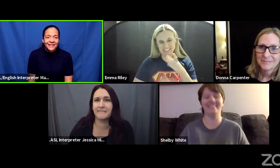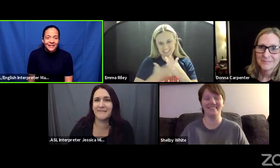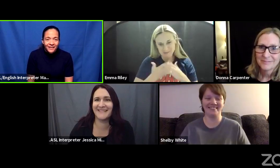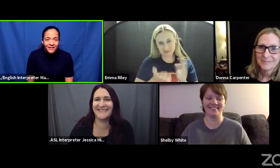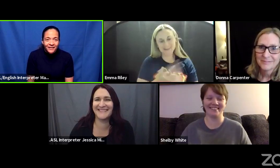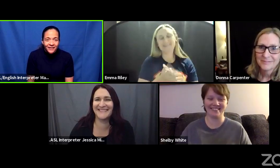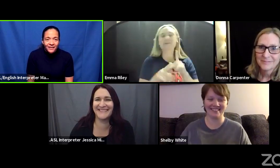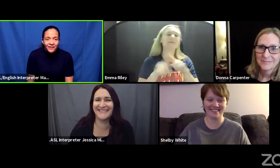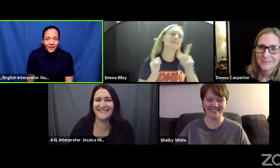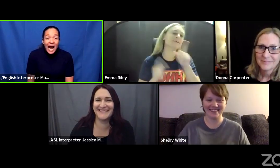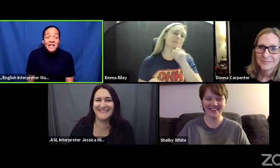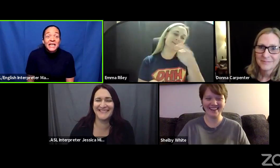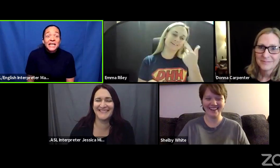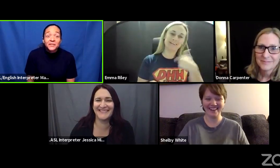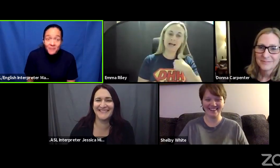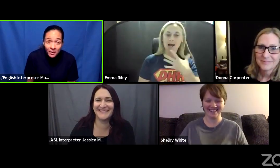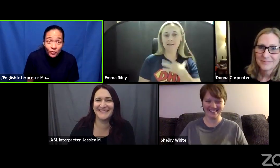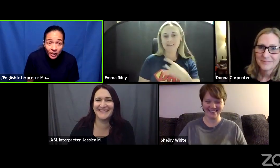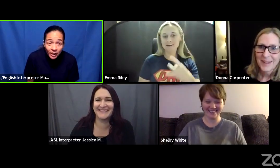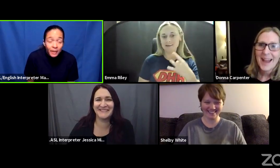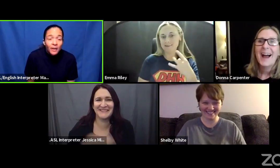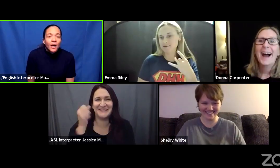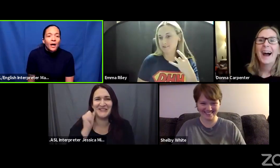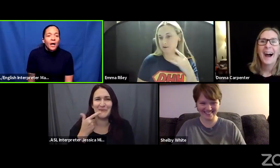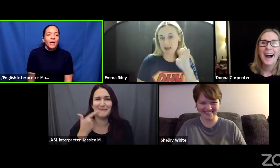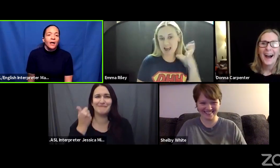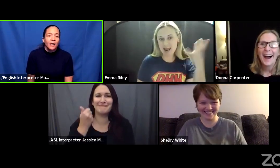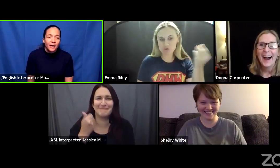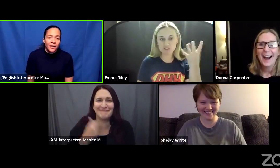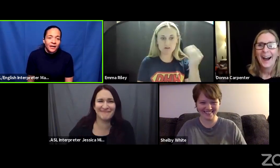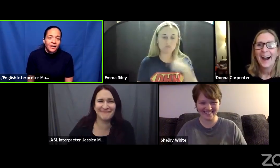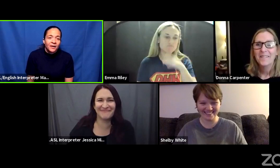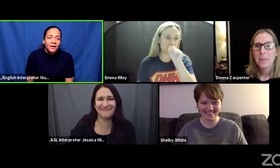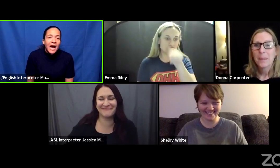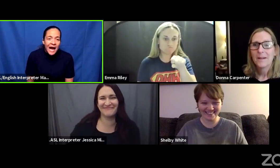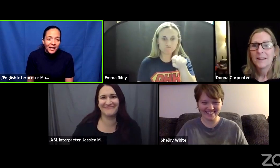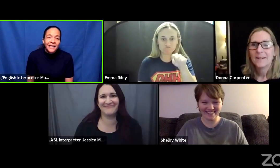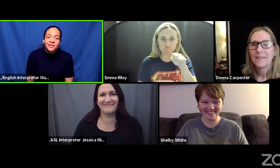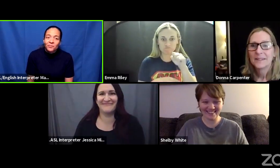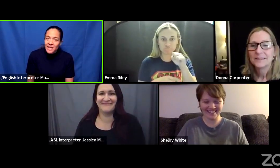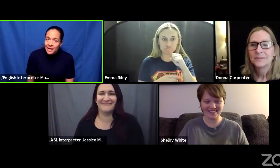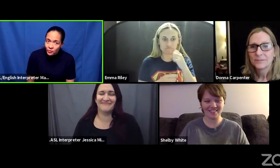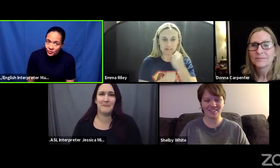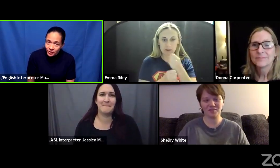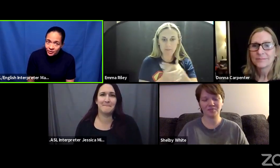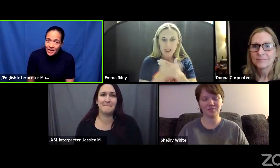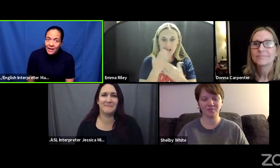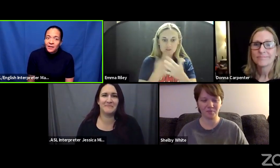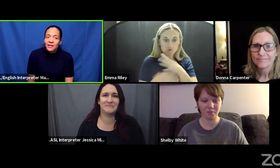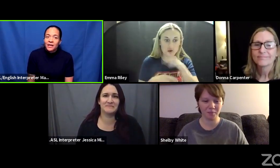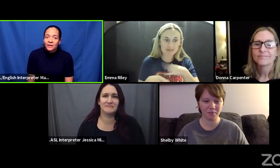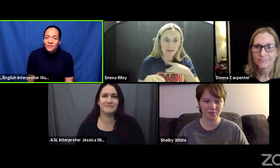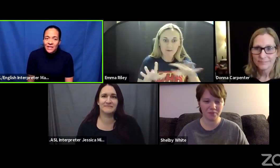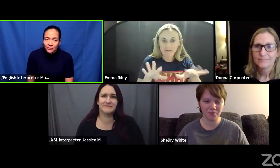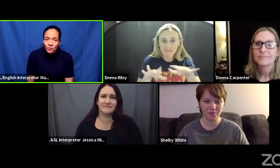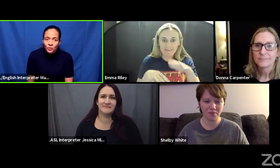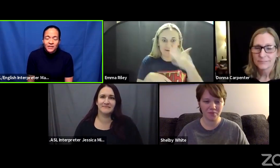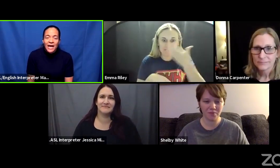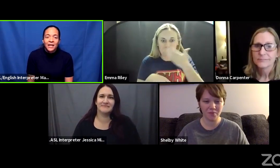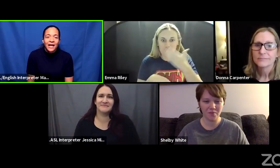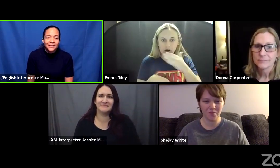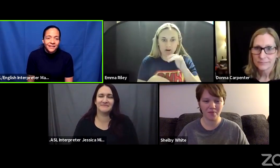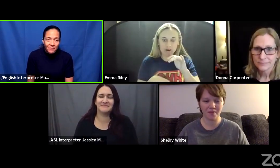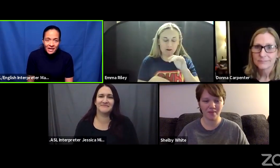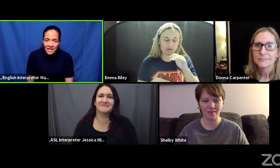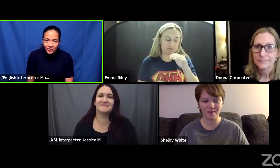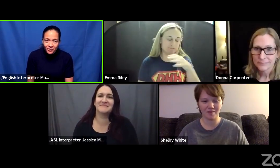Hobbies. I need some, really. I like to be outdoors. I love the outdoors.